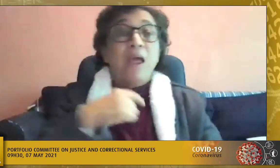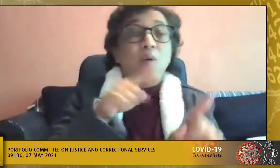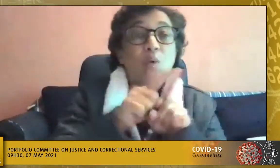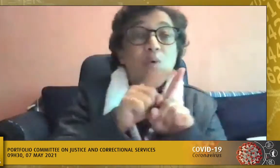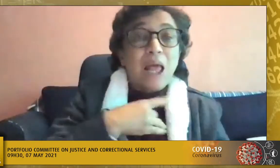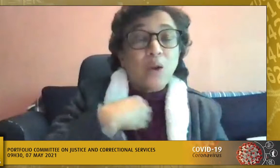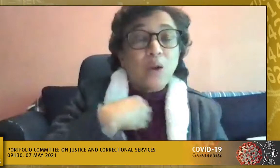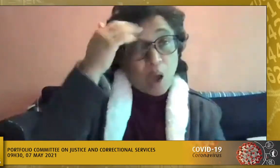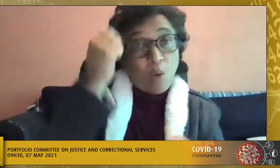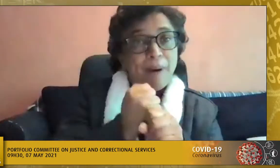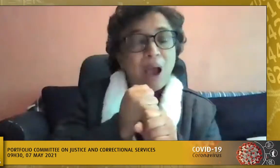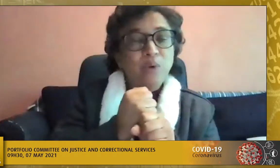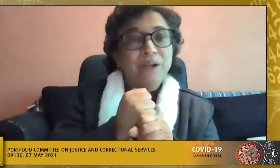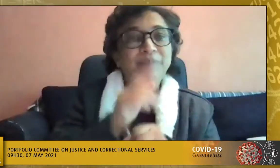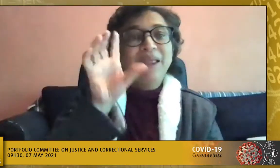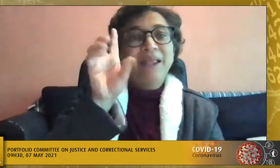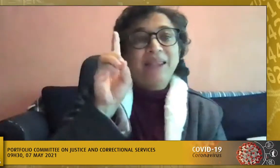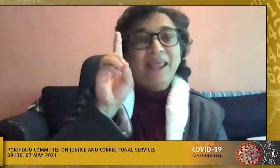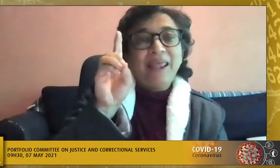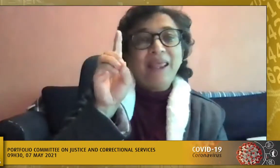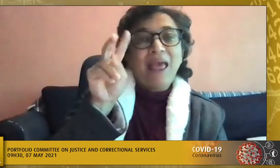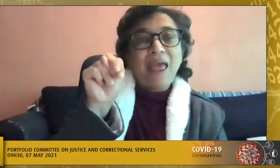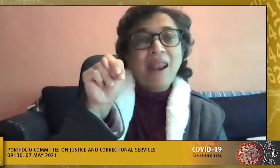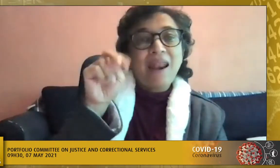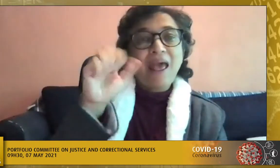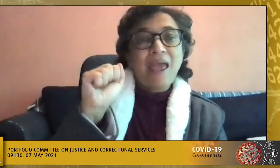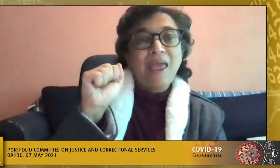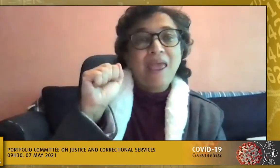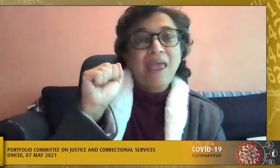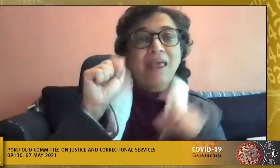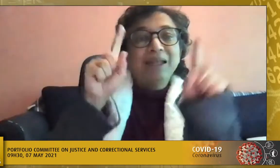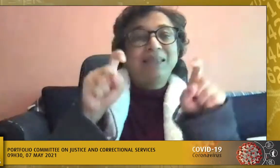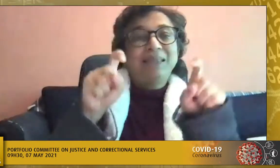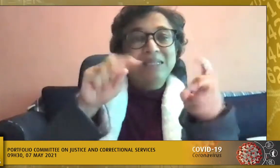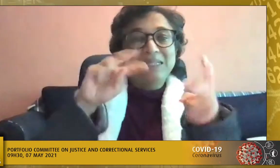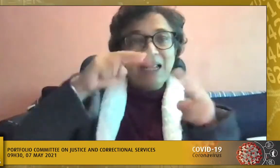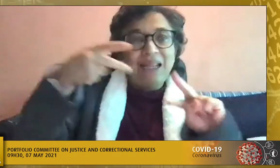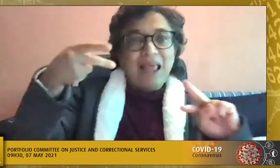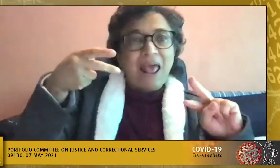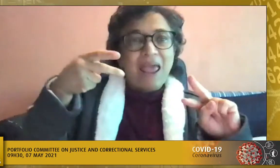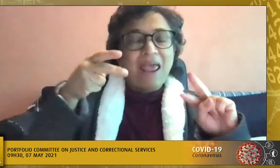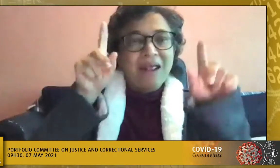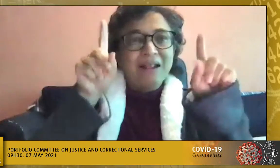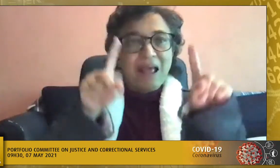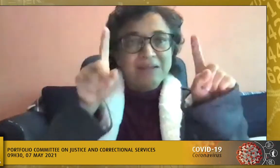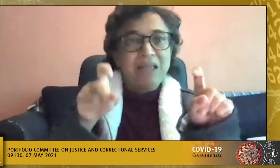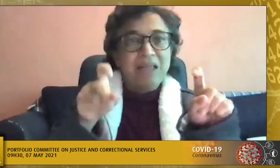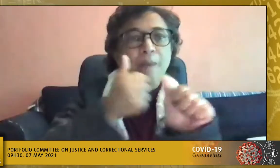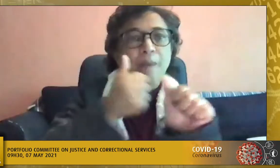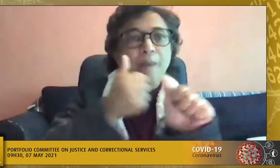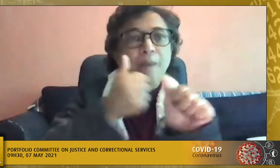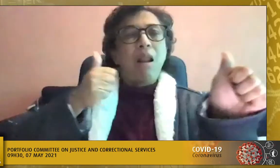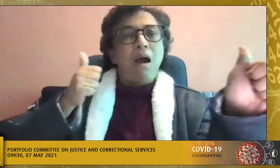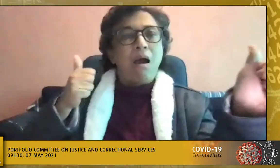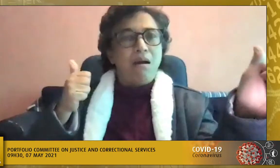a reduction and then I would also like to know the DNA testing